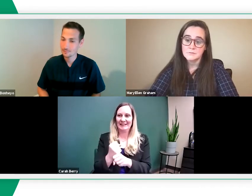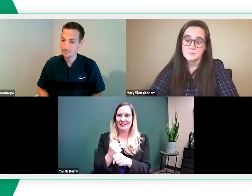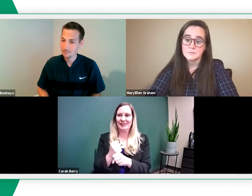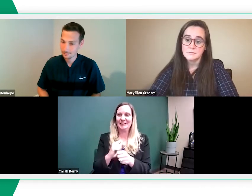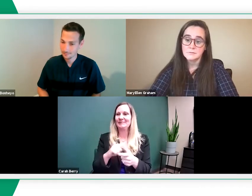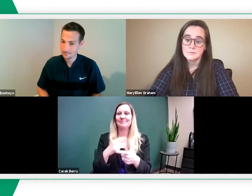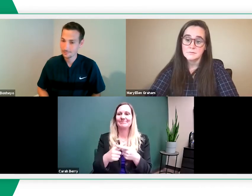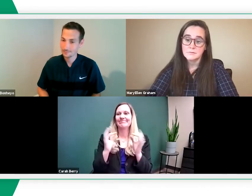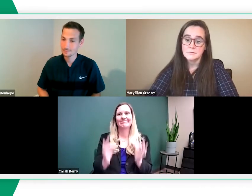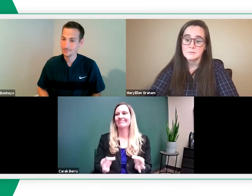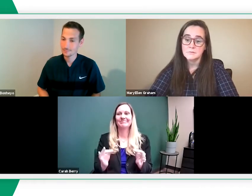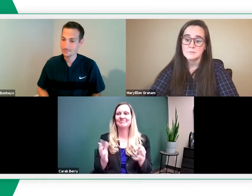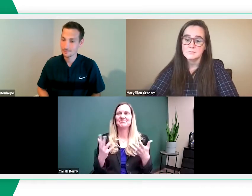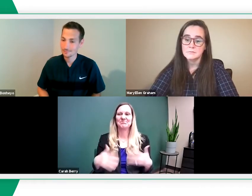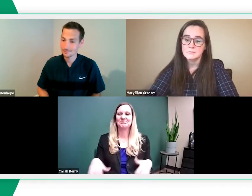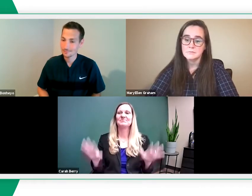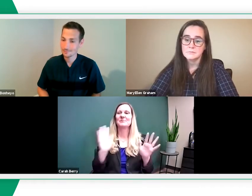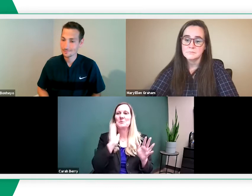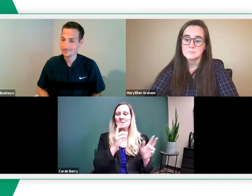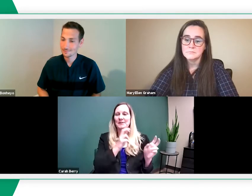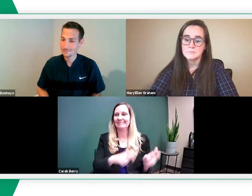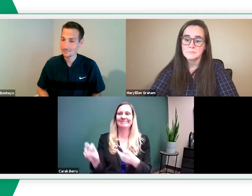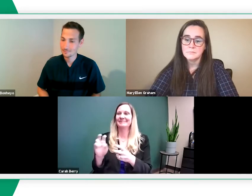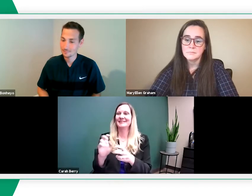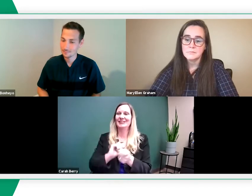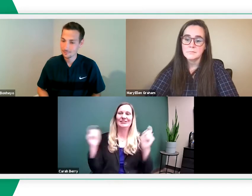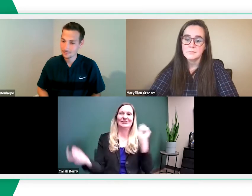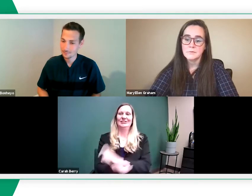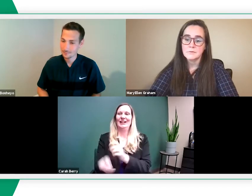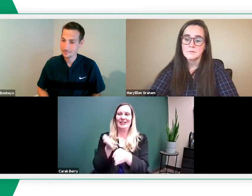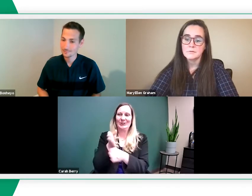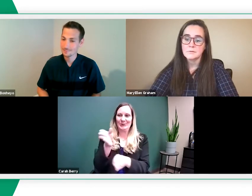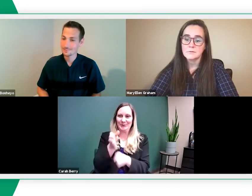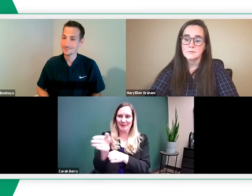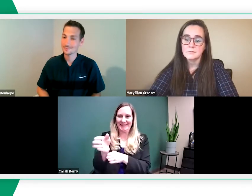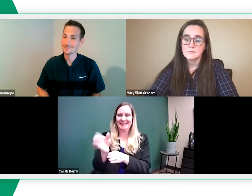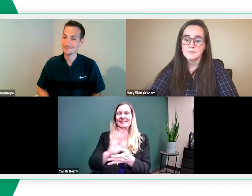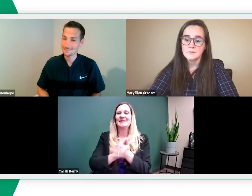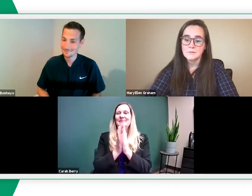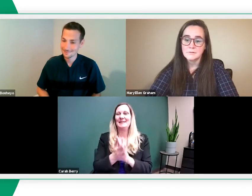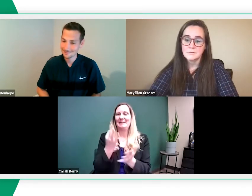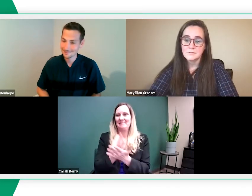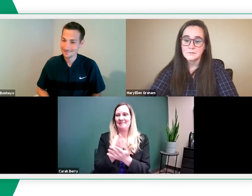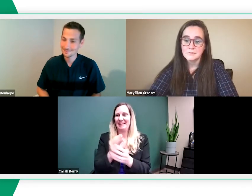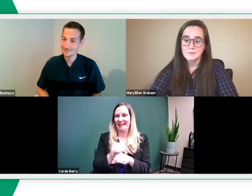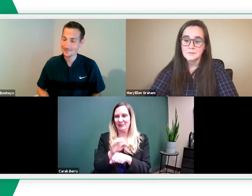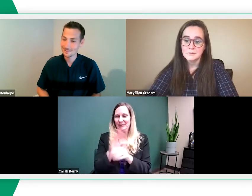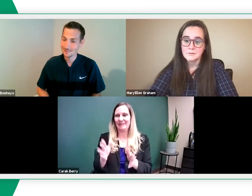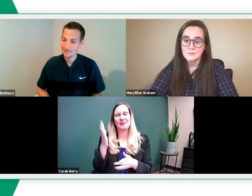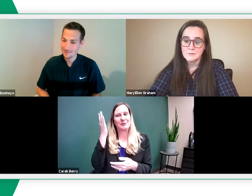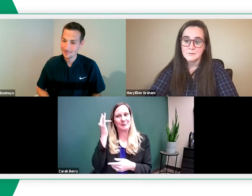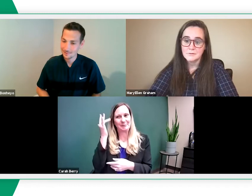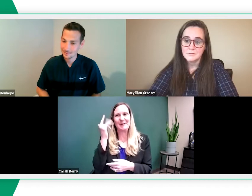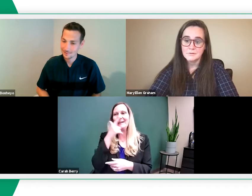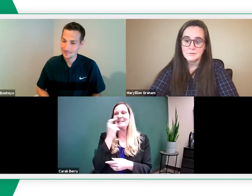to teaching in public school for 2 years, and then decided I was done with teaching and had a career change. I